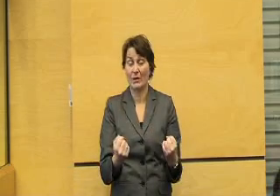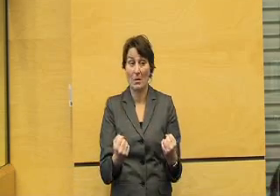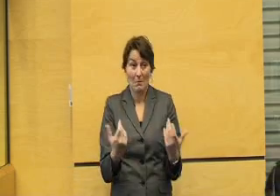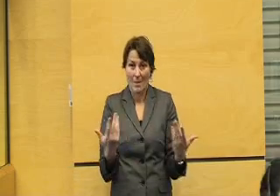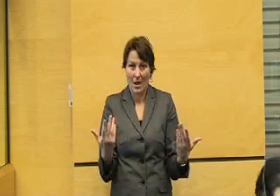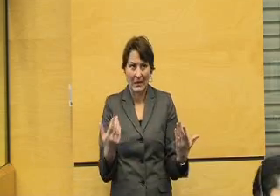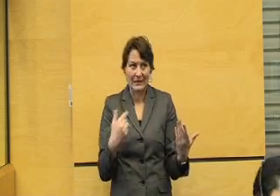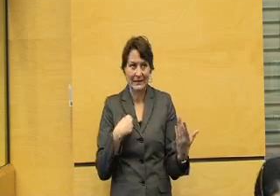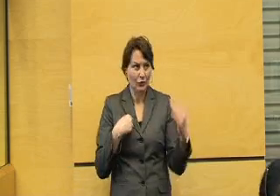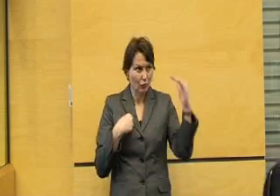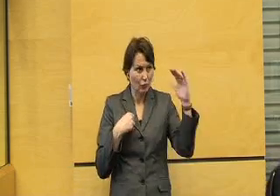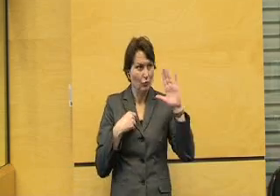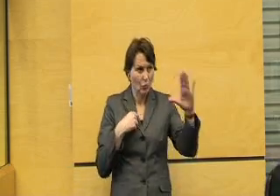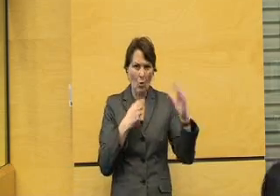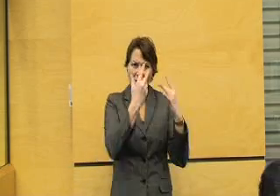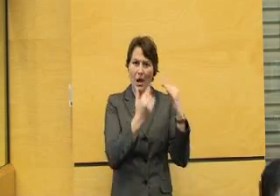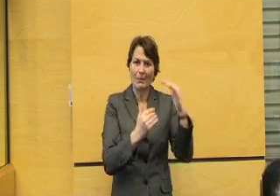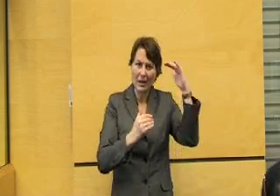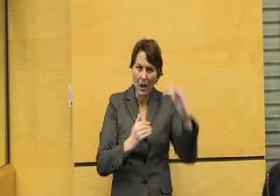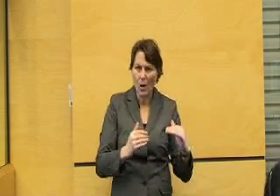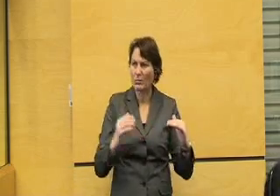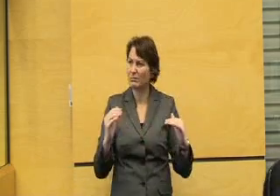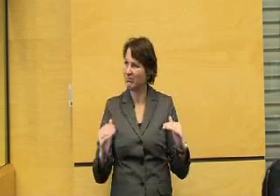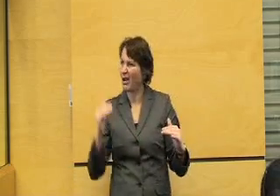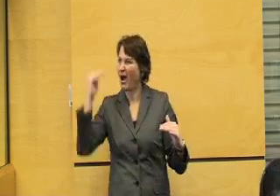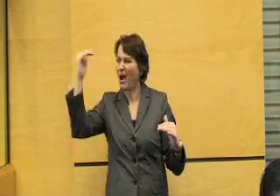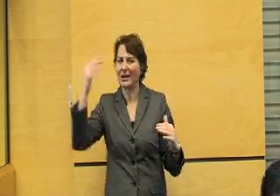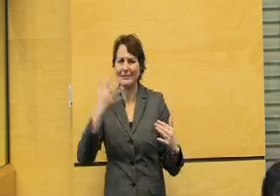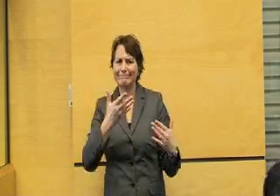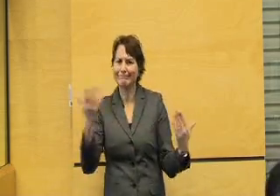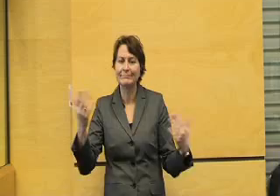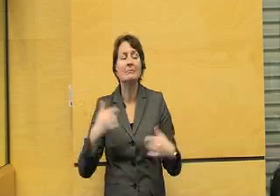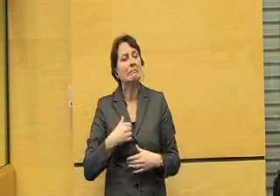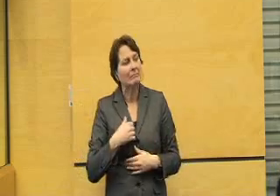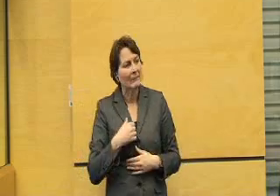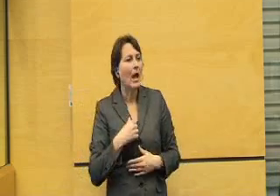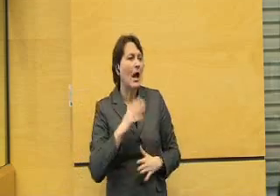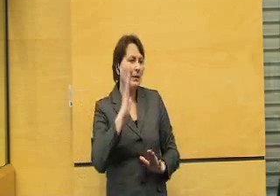believe that you are making efforts to try and